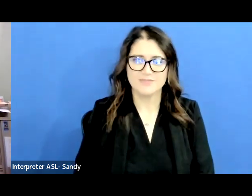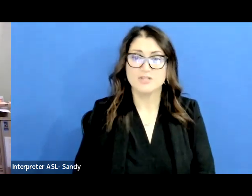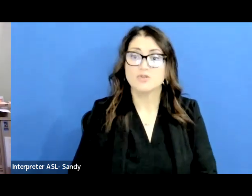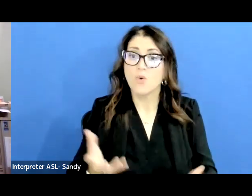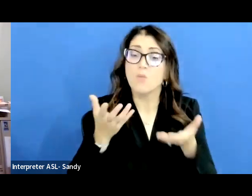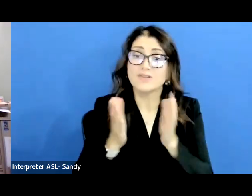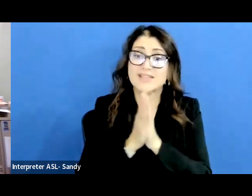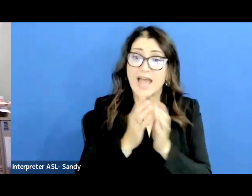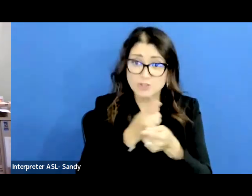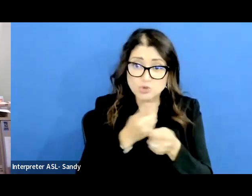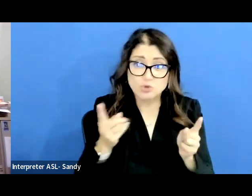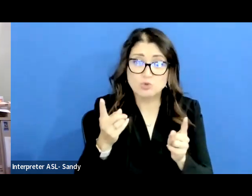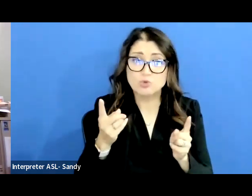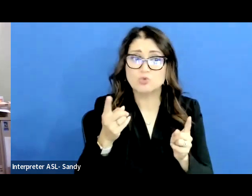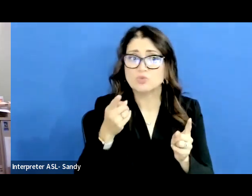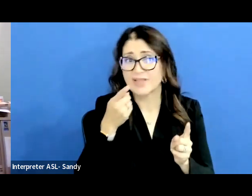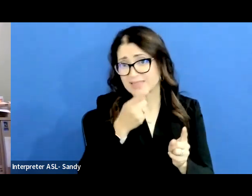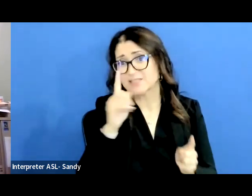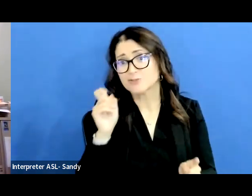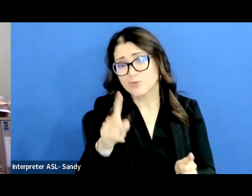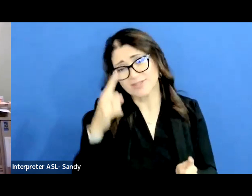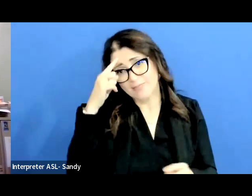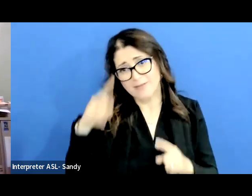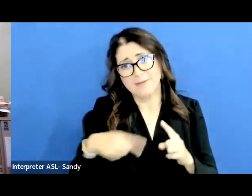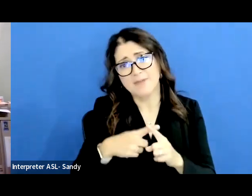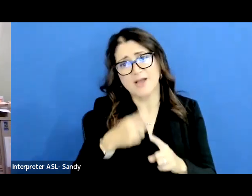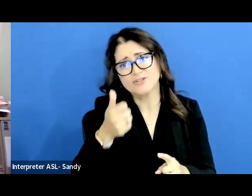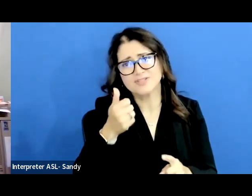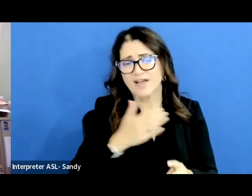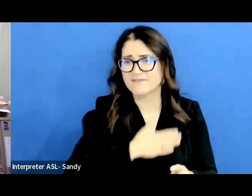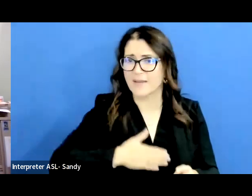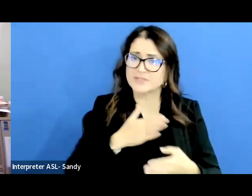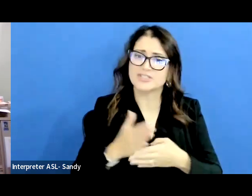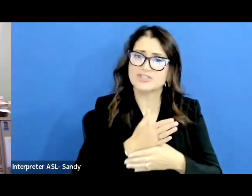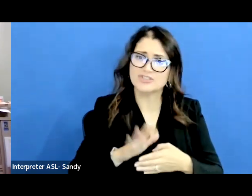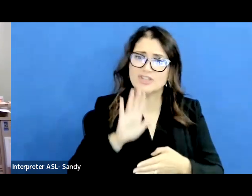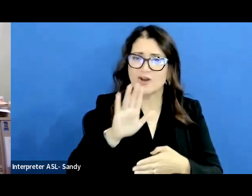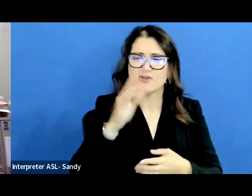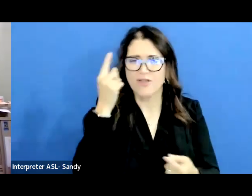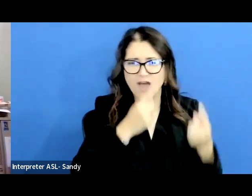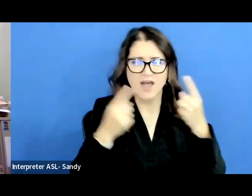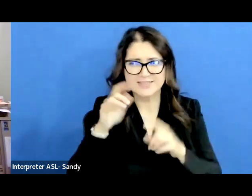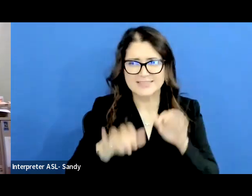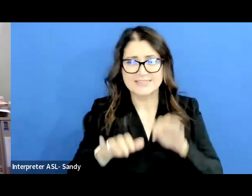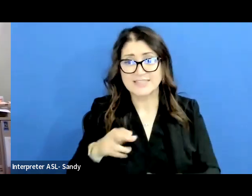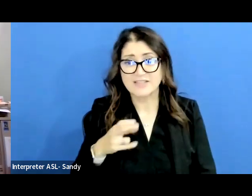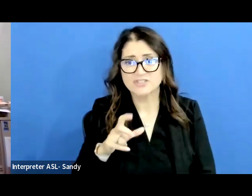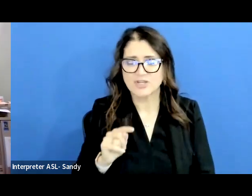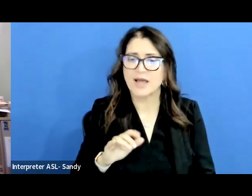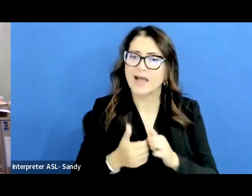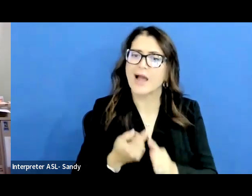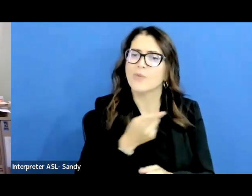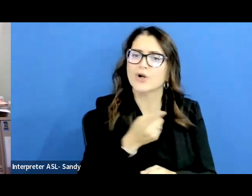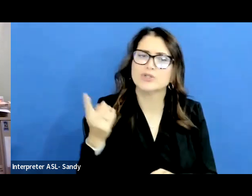ask you these questions to think about yourself, and please share with us your thoughts in the chat box to think about how are you